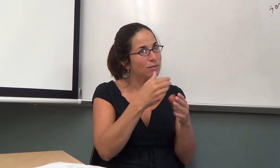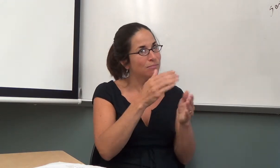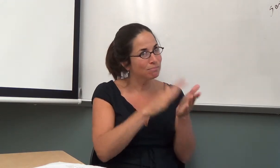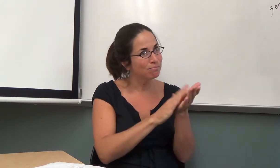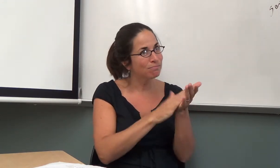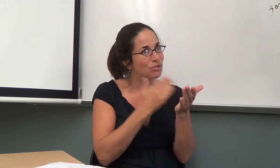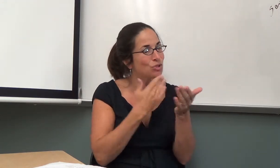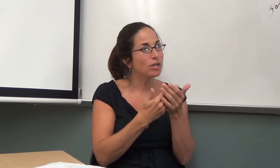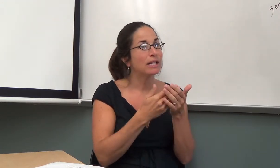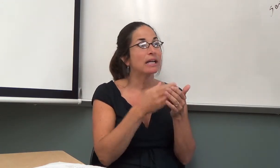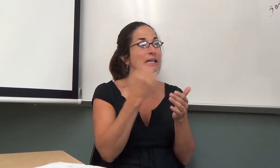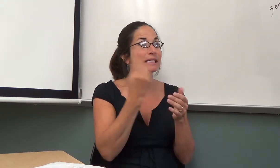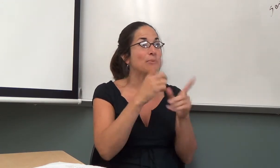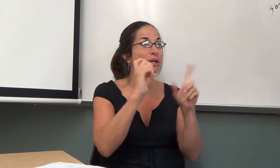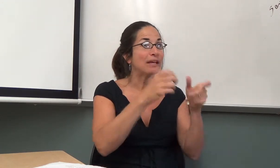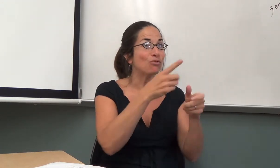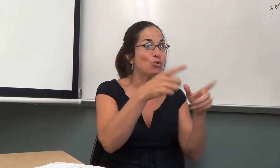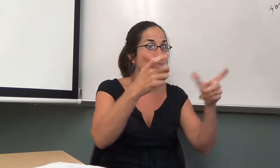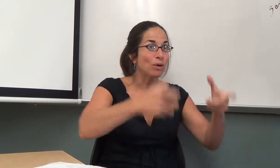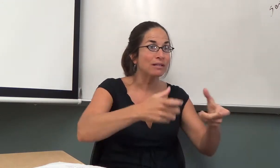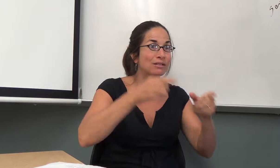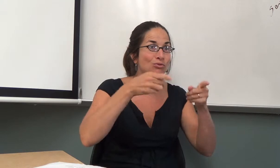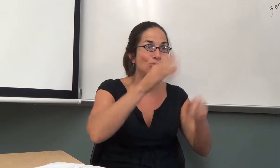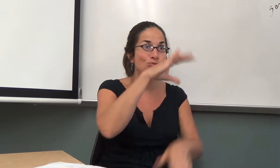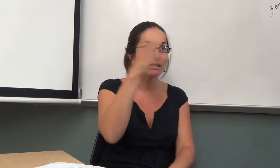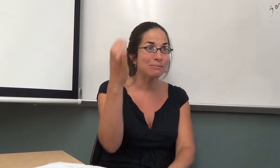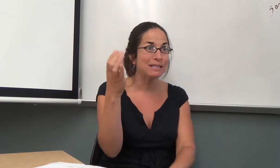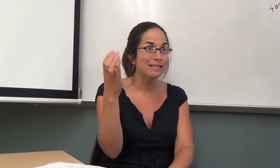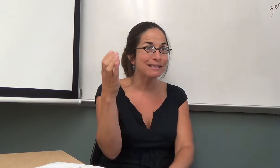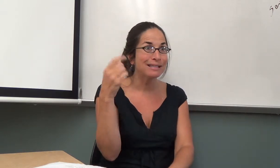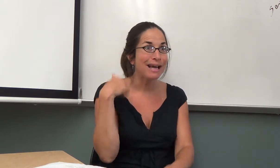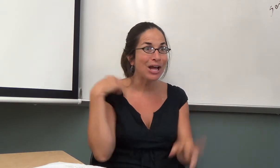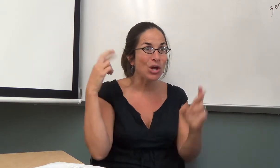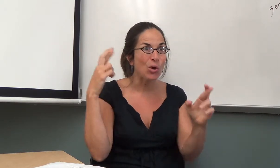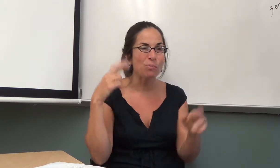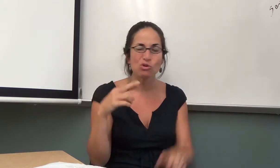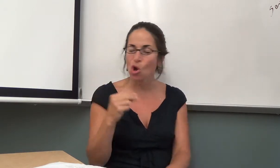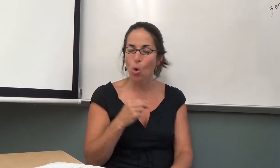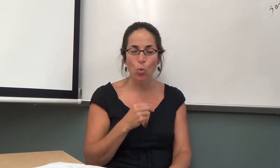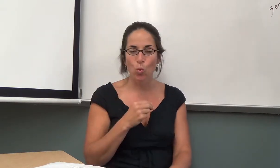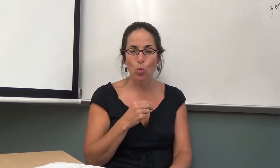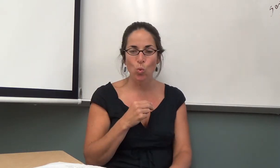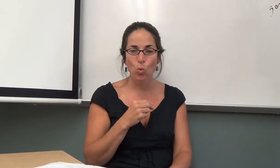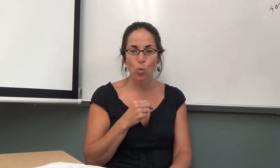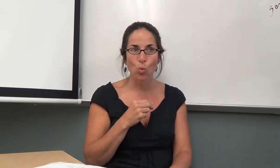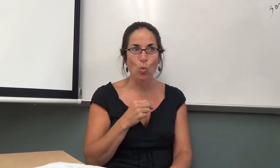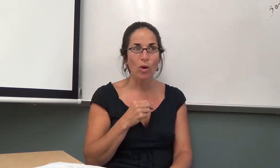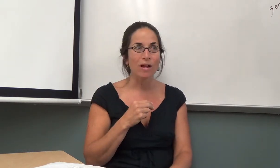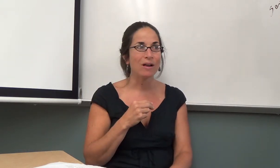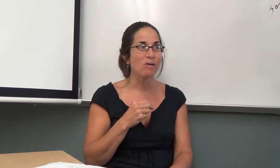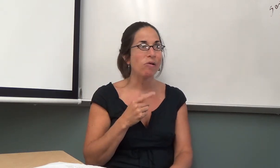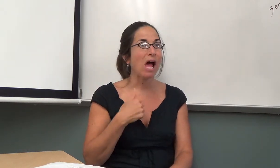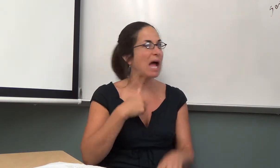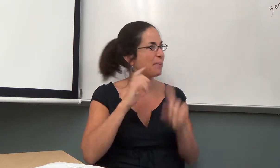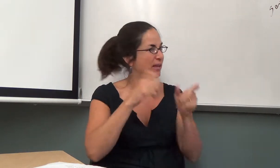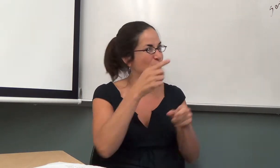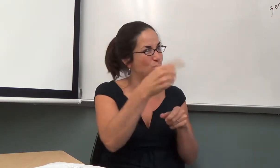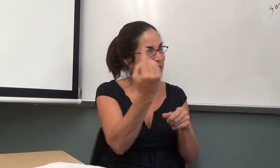you presents at Christmas? I hope so. No? David, I'm going to get you a present at Christmas if nobody gives